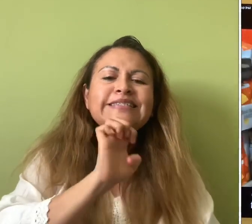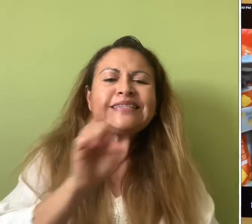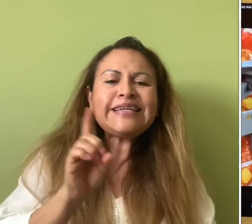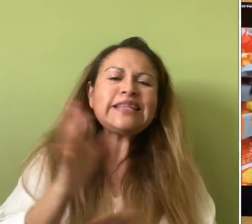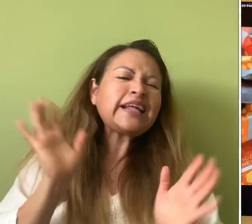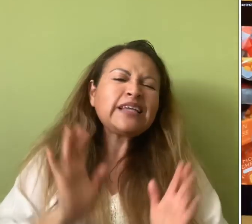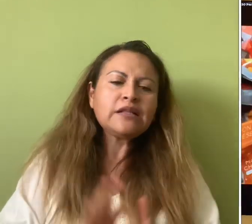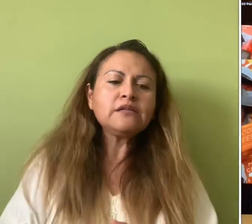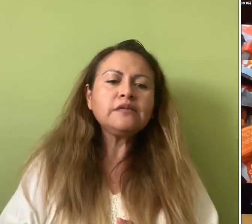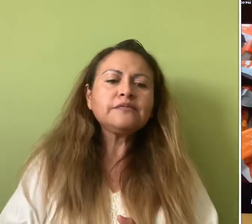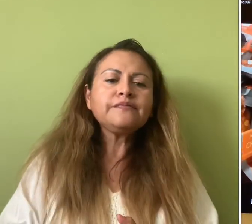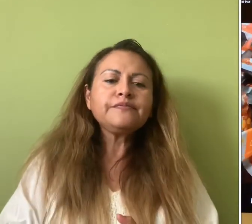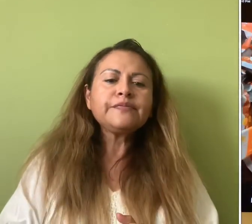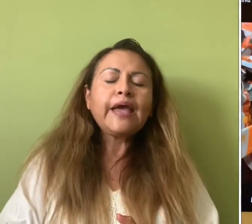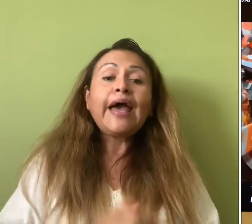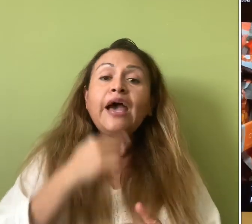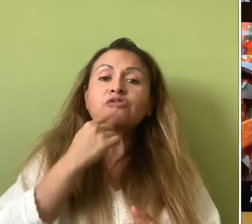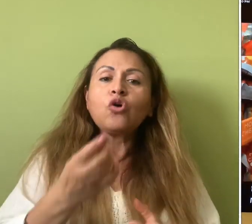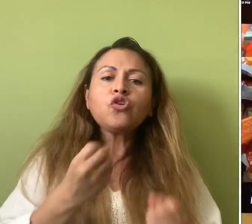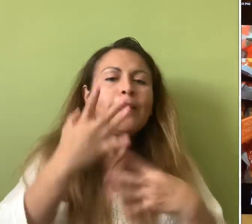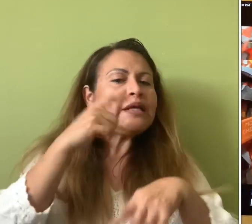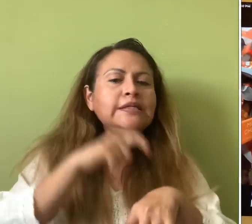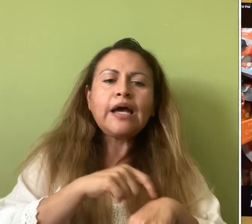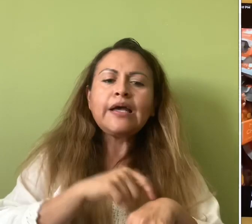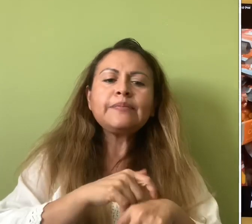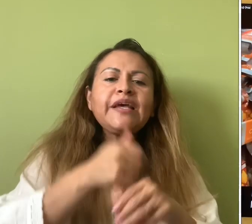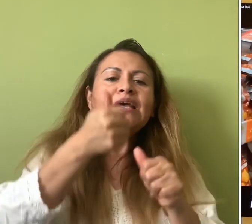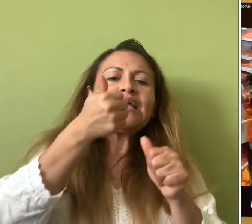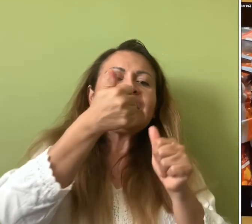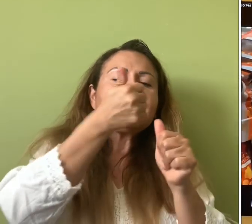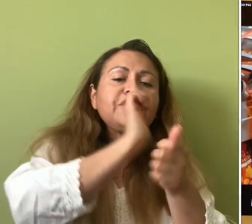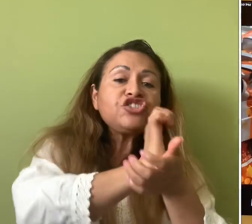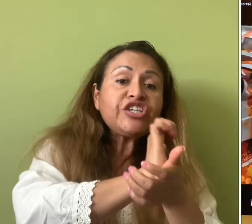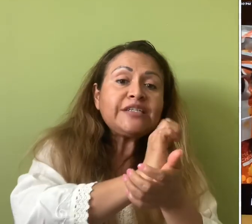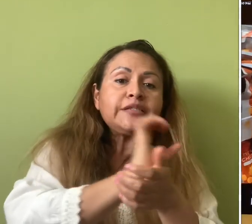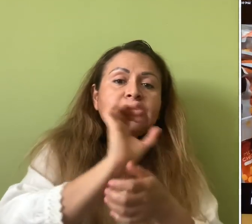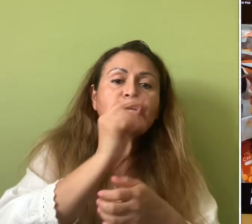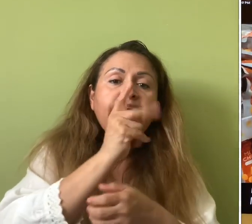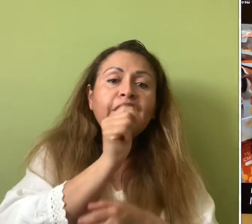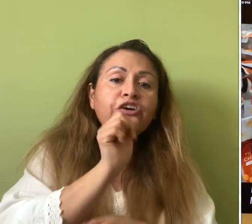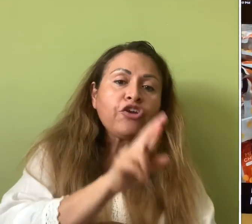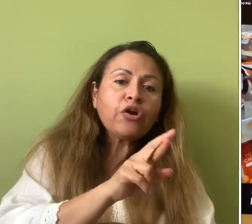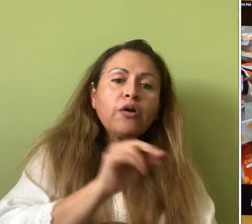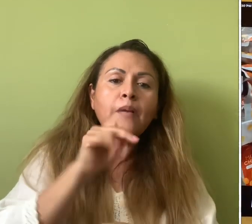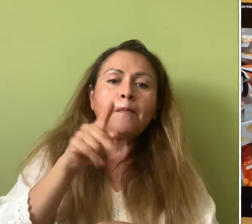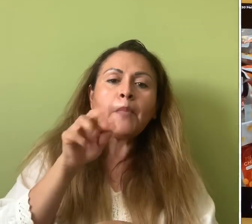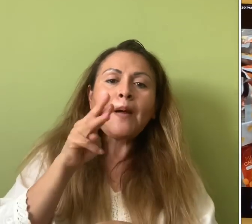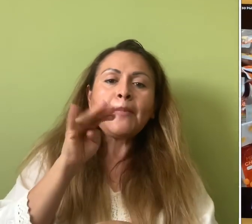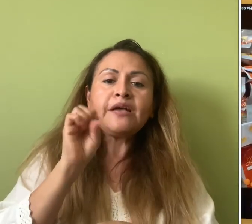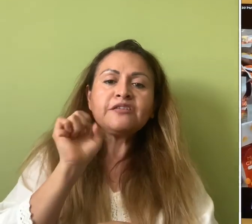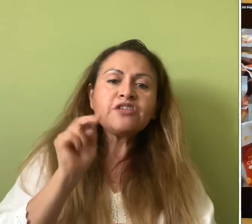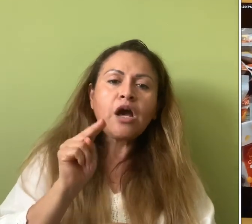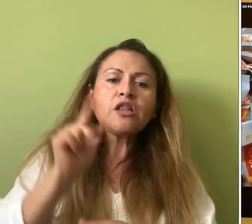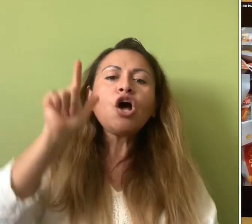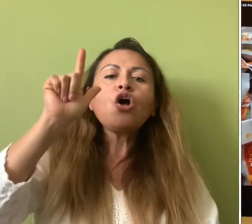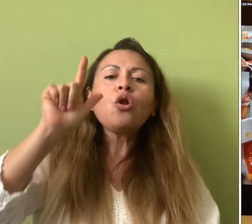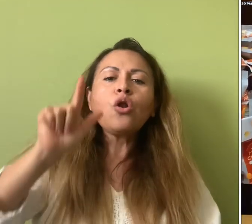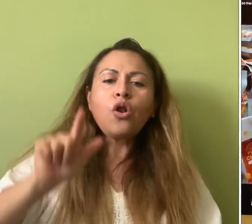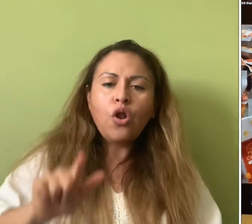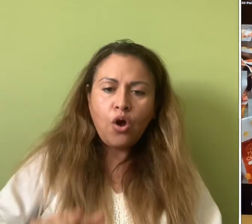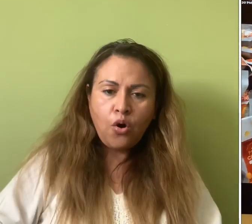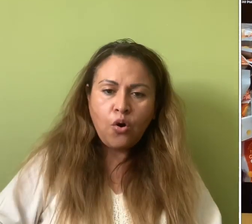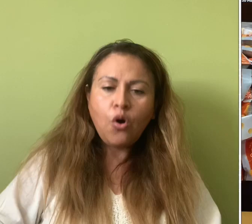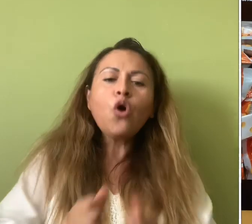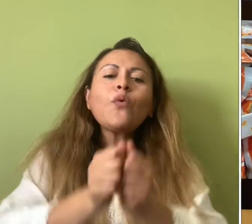thing about these cheeses that I've said many times is when you have aged cheeses like cheddar or Parmesan, they're very low to